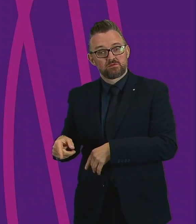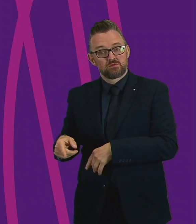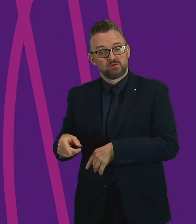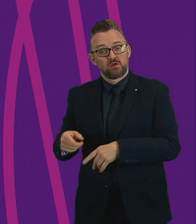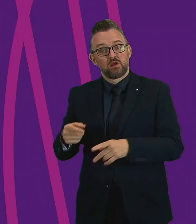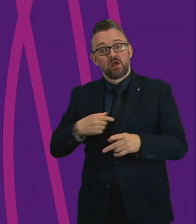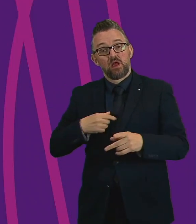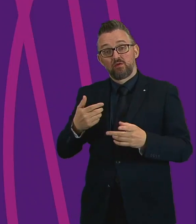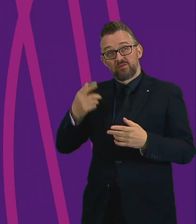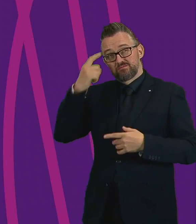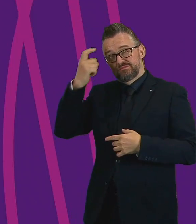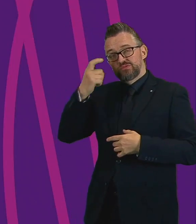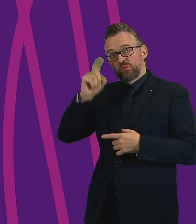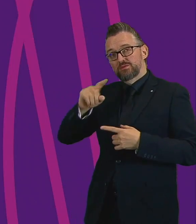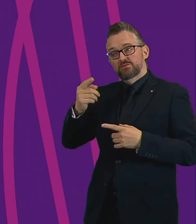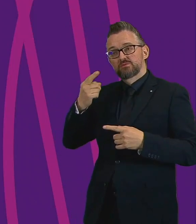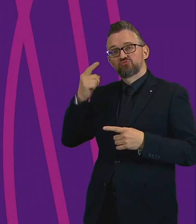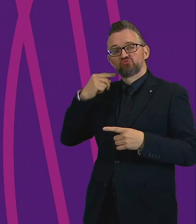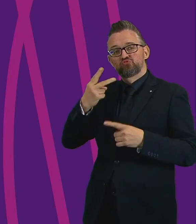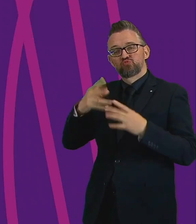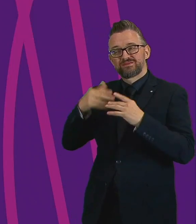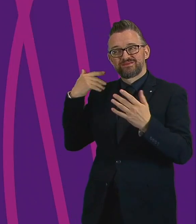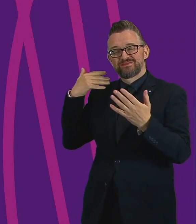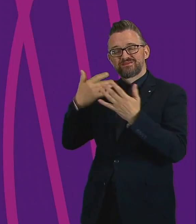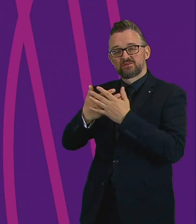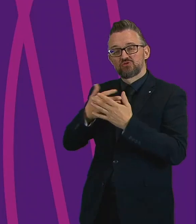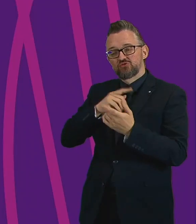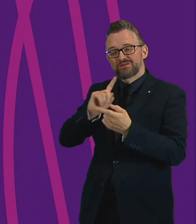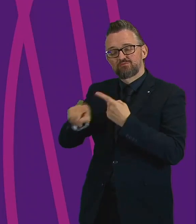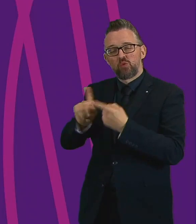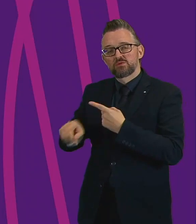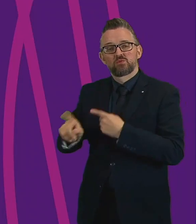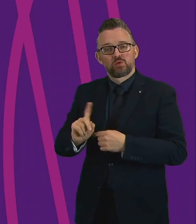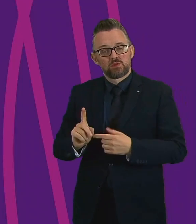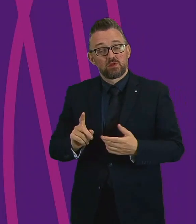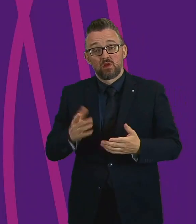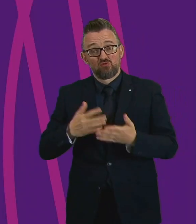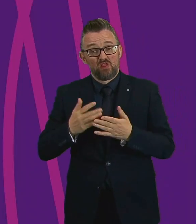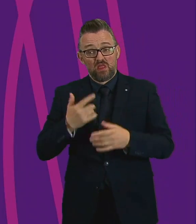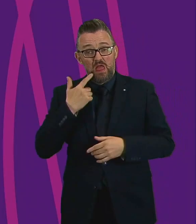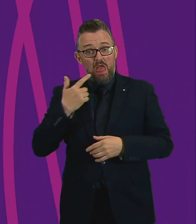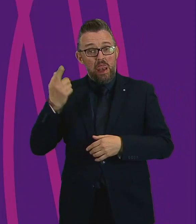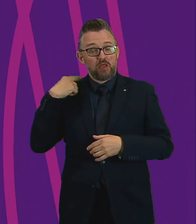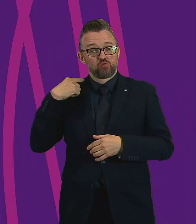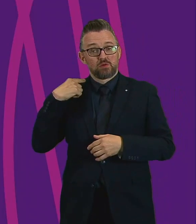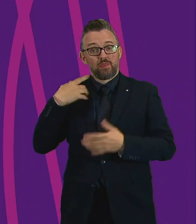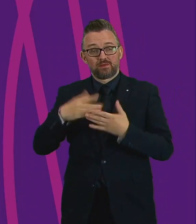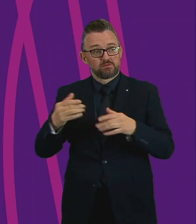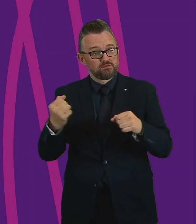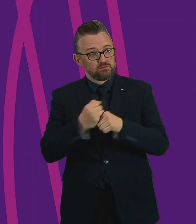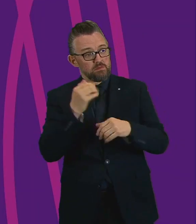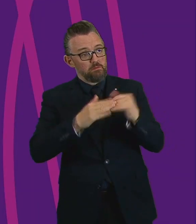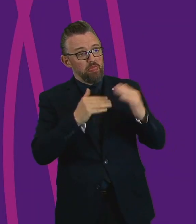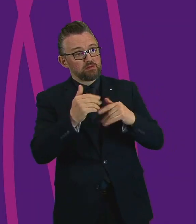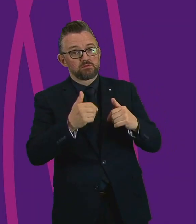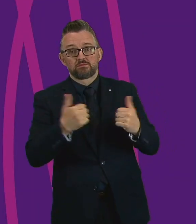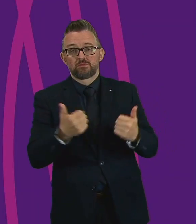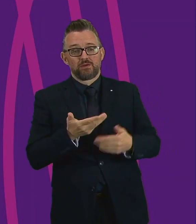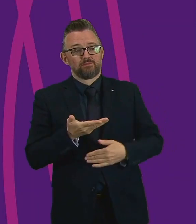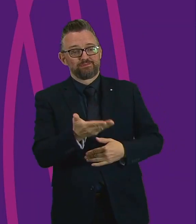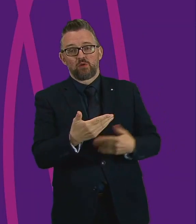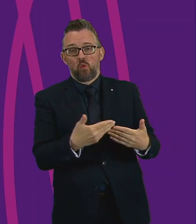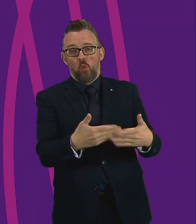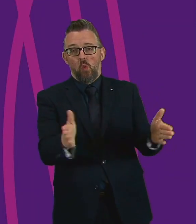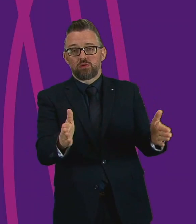response over the last few weeks, it is worth noting that it was only last week that construction sites were allowed to reopen